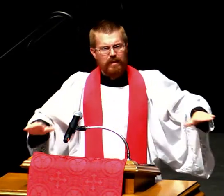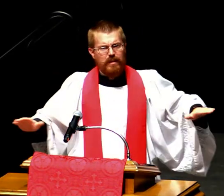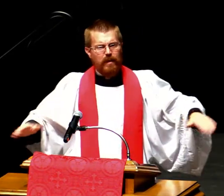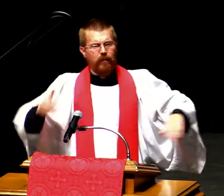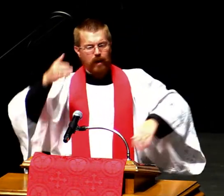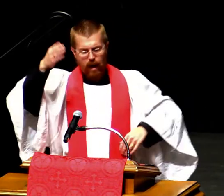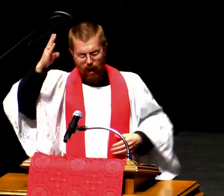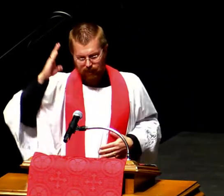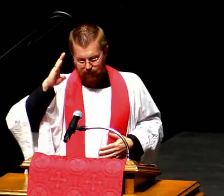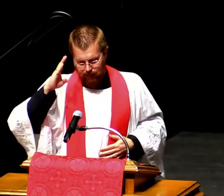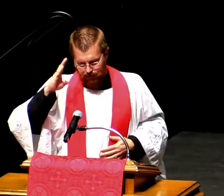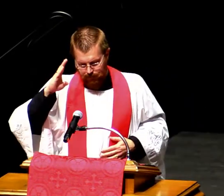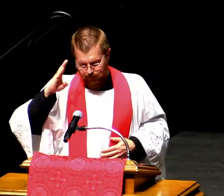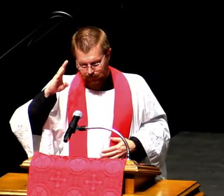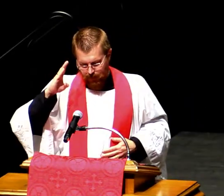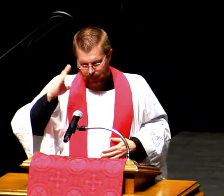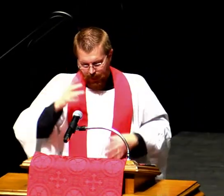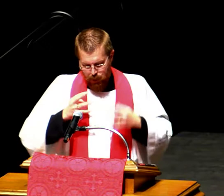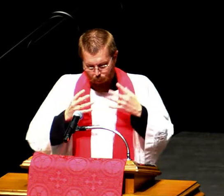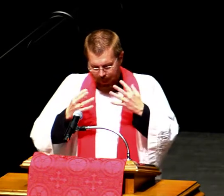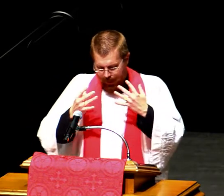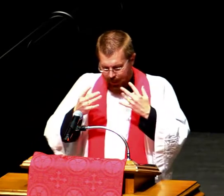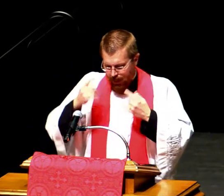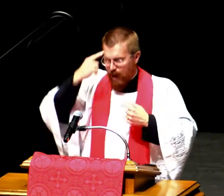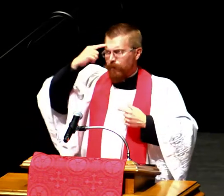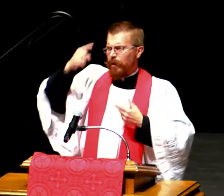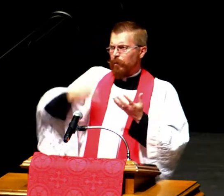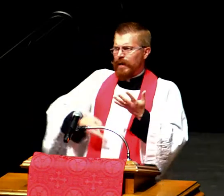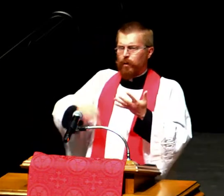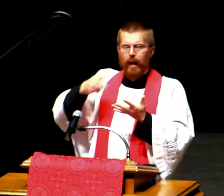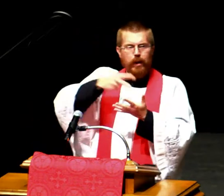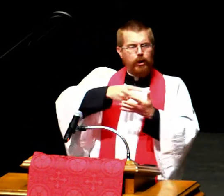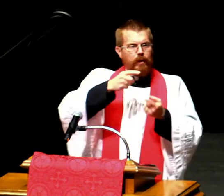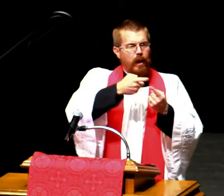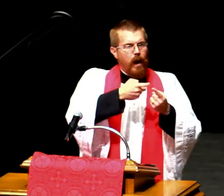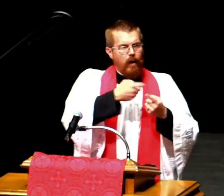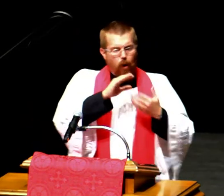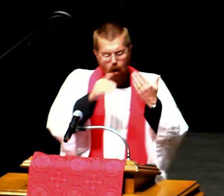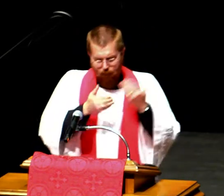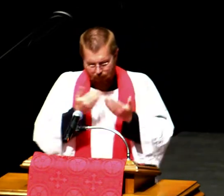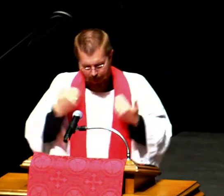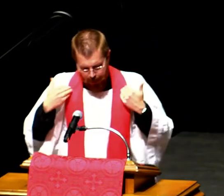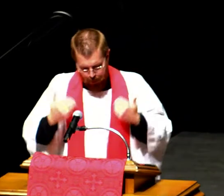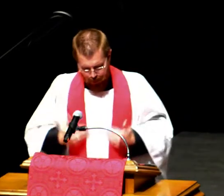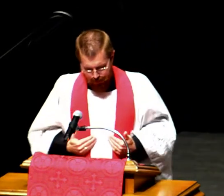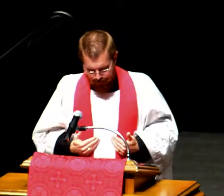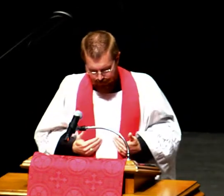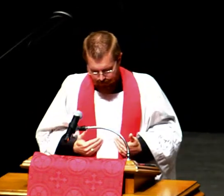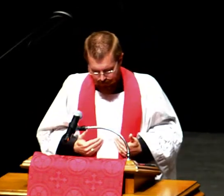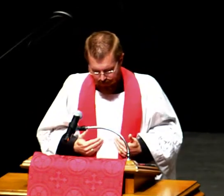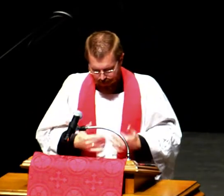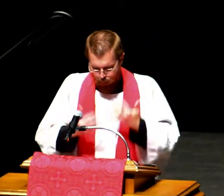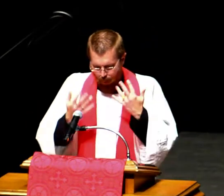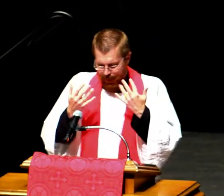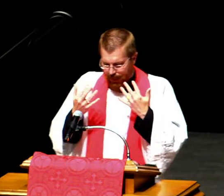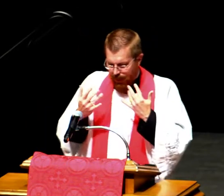of God. It's waiting for the resurrection of all flesh. It's waiting